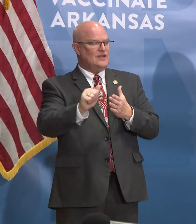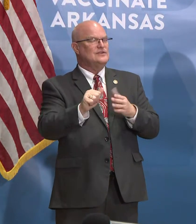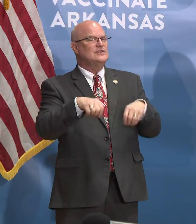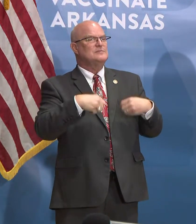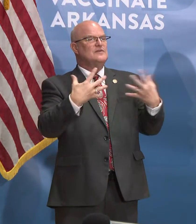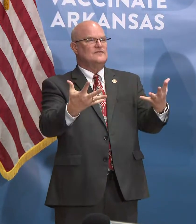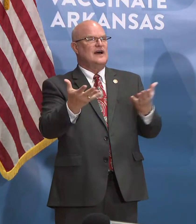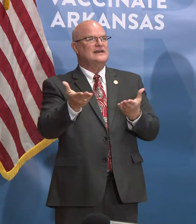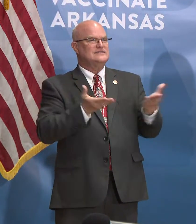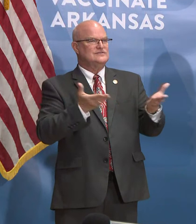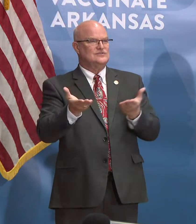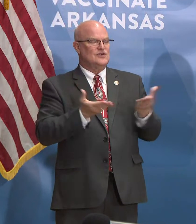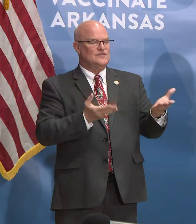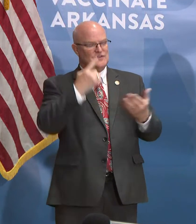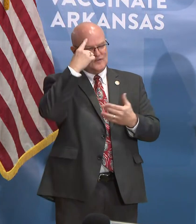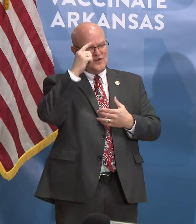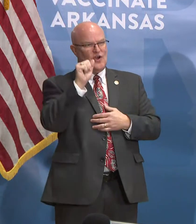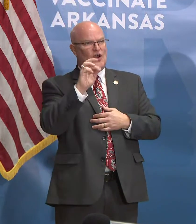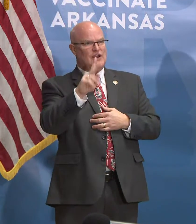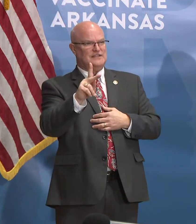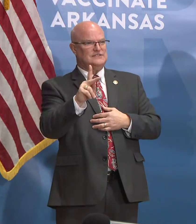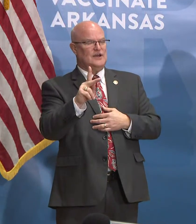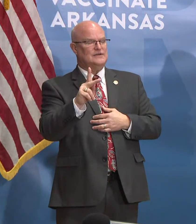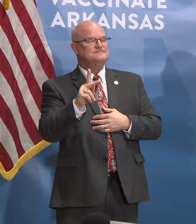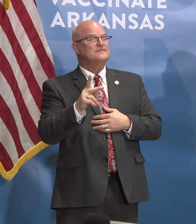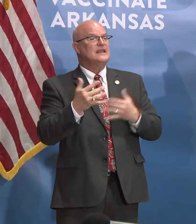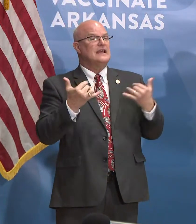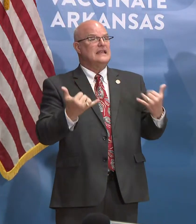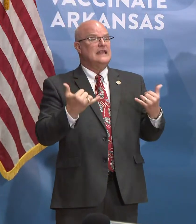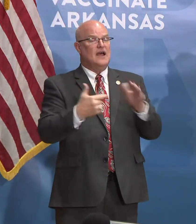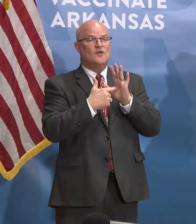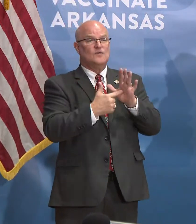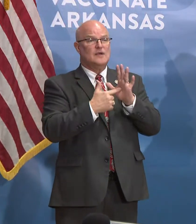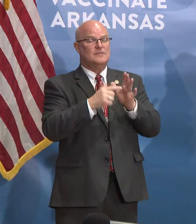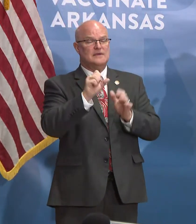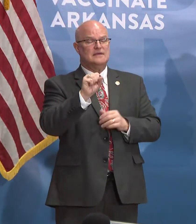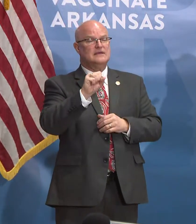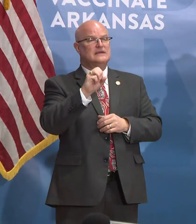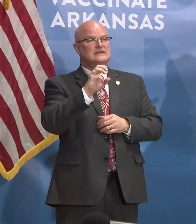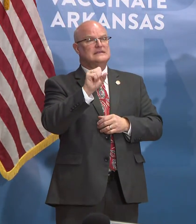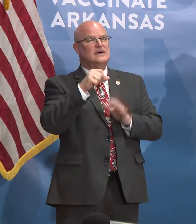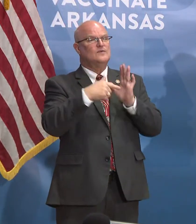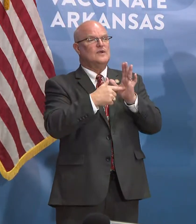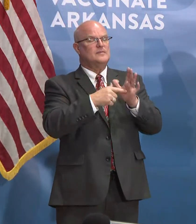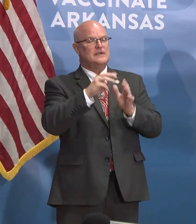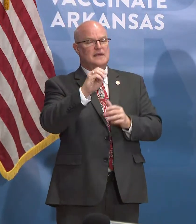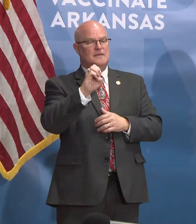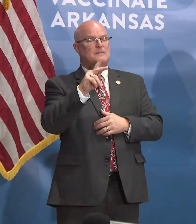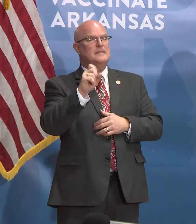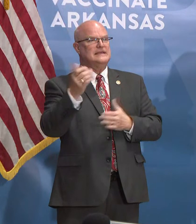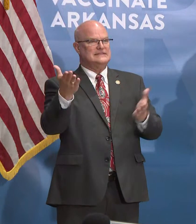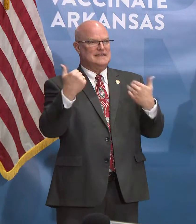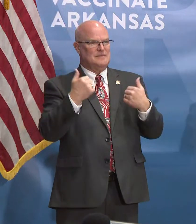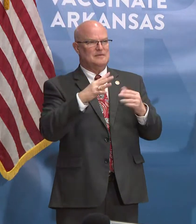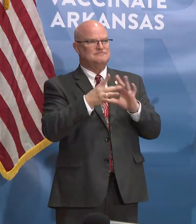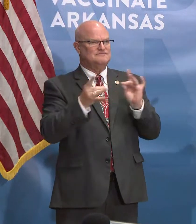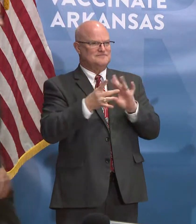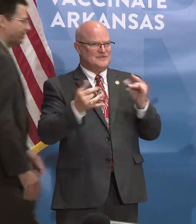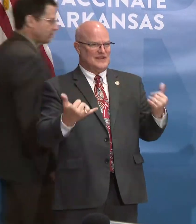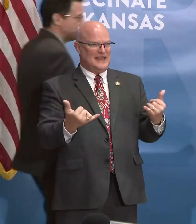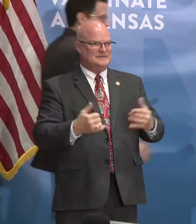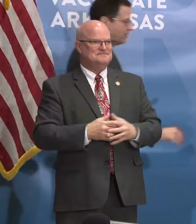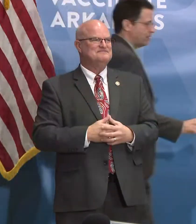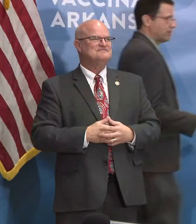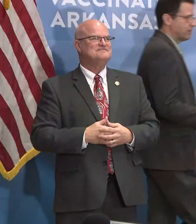to Arkansas's road users. And next I'll have Representative Stephen Meeks of Greenbrier to come up.